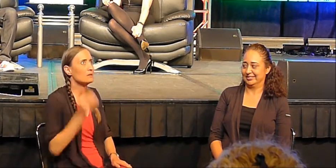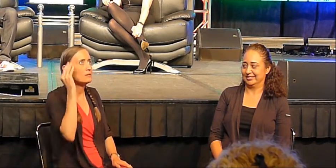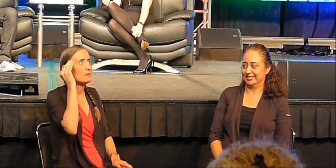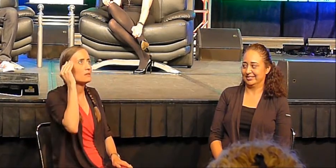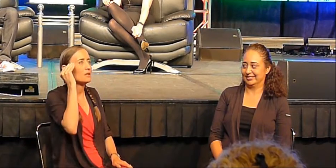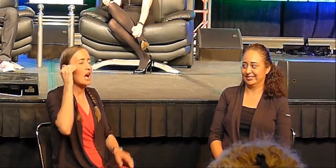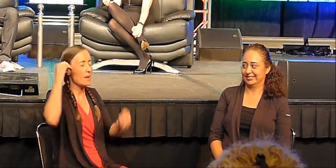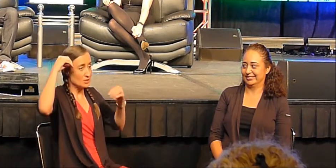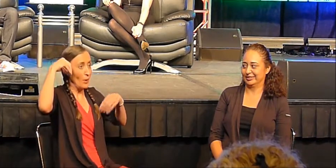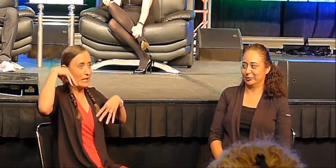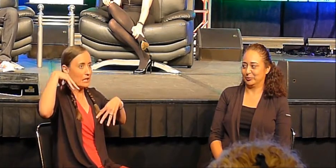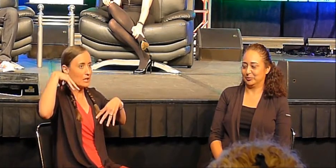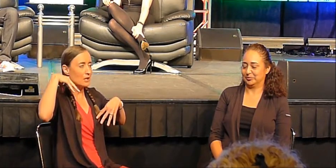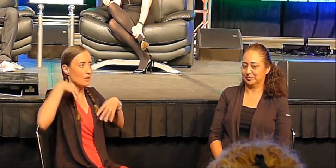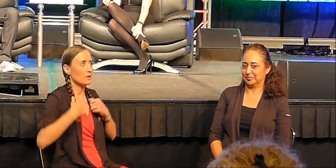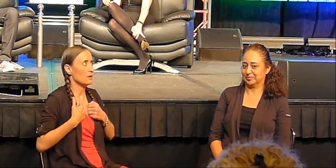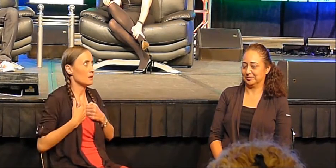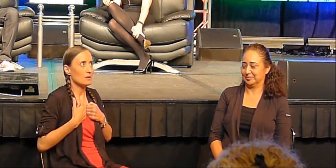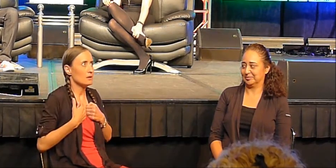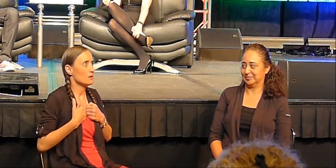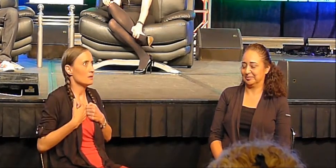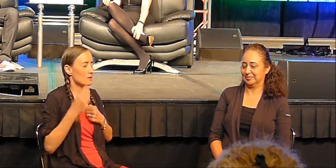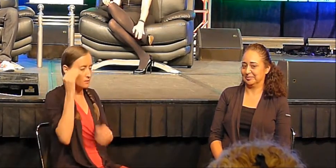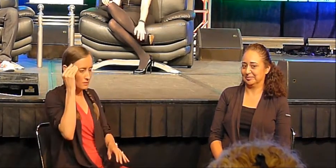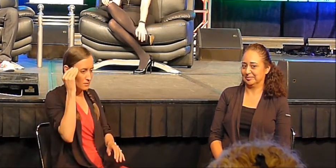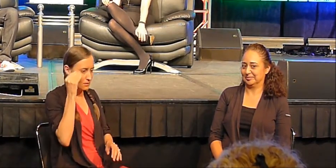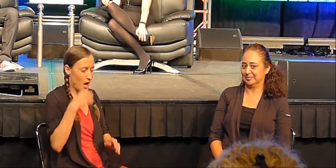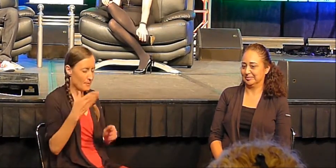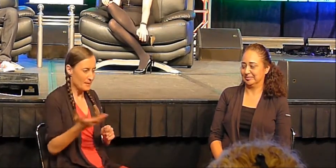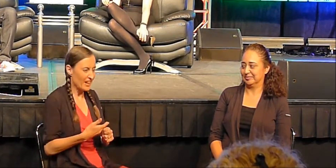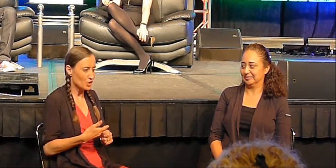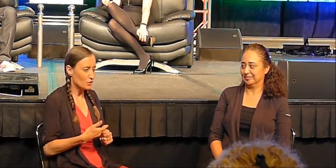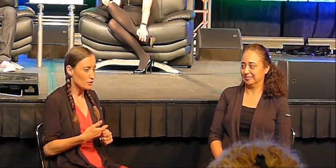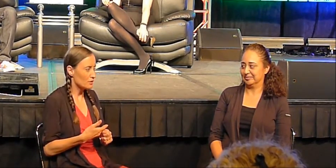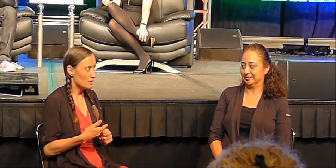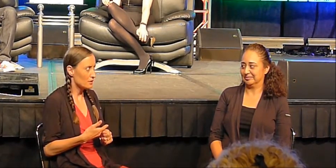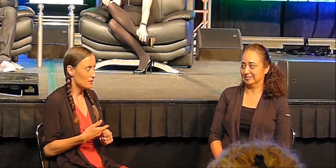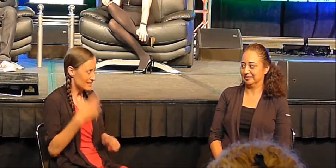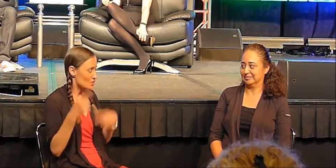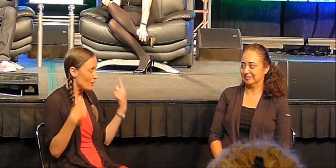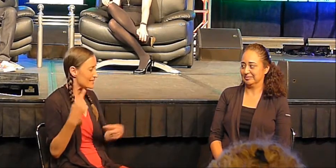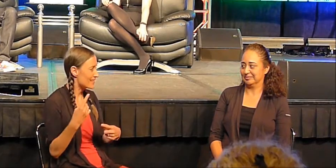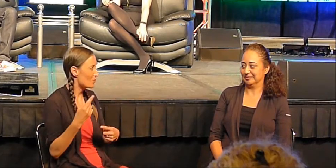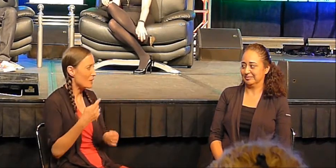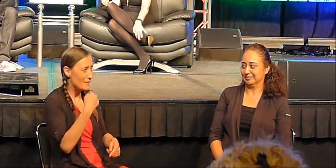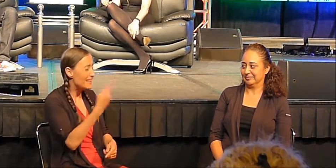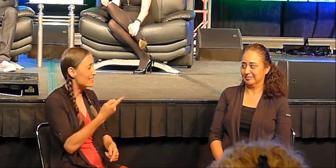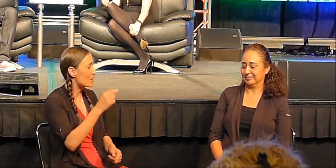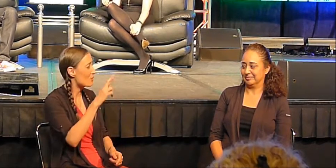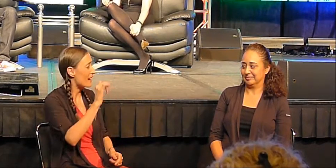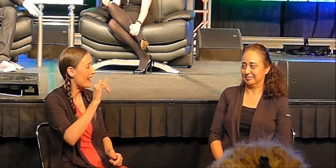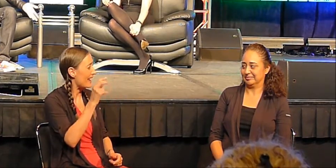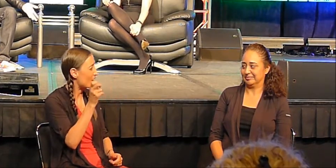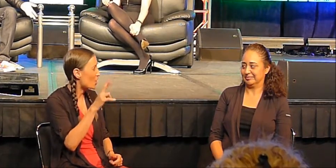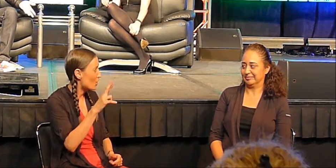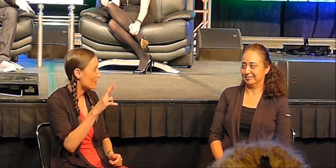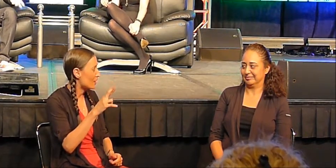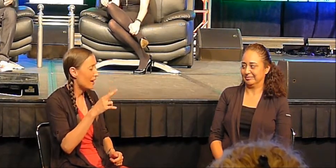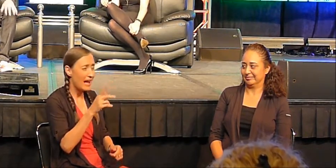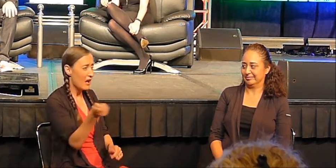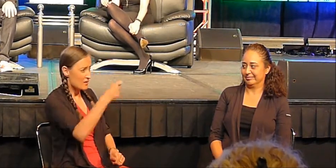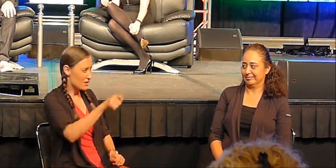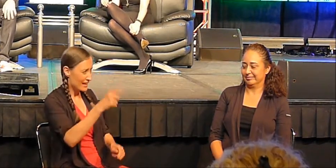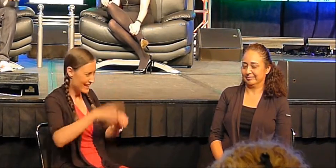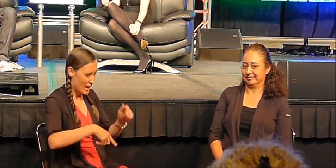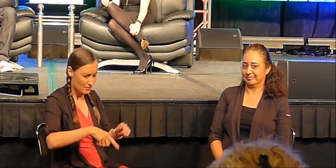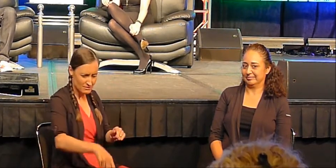I'm sweating. And I'm thinking, I'm gonna be fired, for sure. I mean, it's crazy. What am I gonna say to Rob Reiner? I can't sword fight with a broken